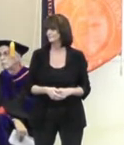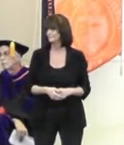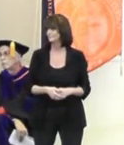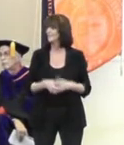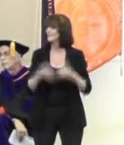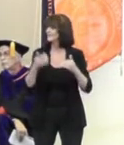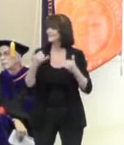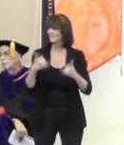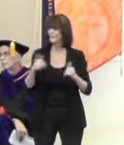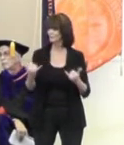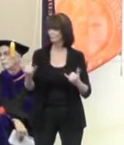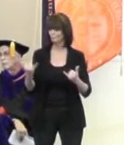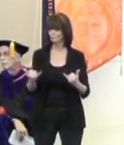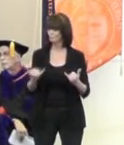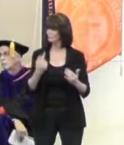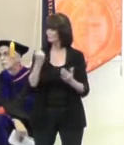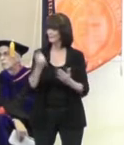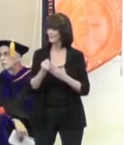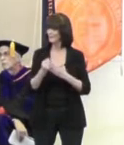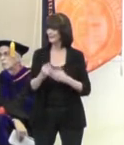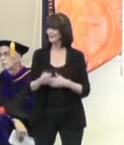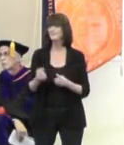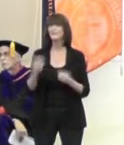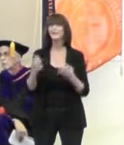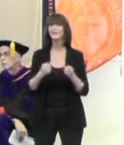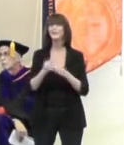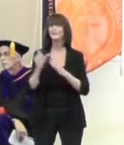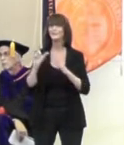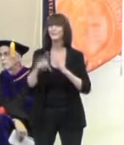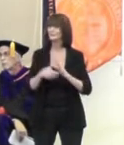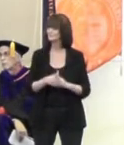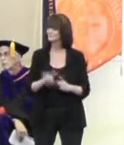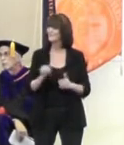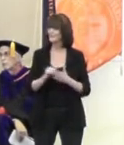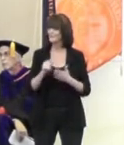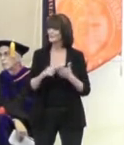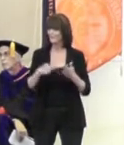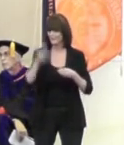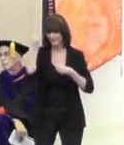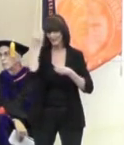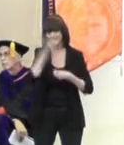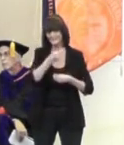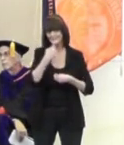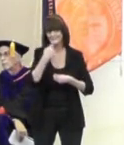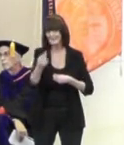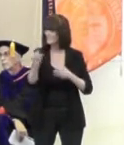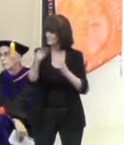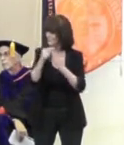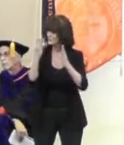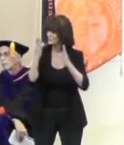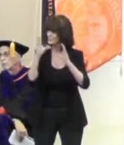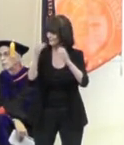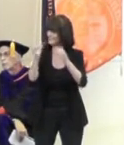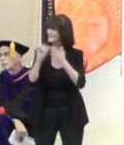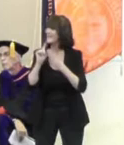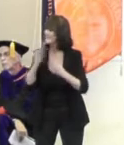And to this day, umpteen years later, that's what I tell a graduating class that's